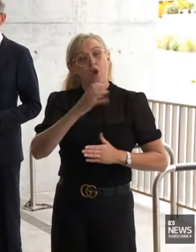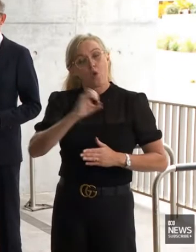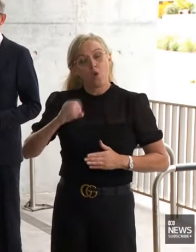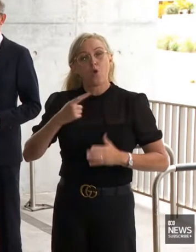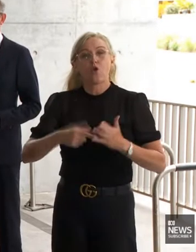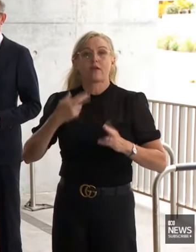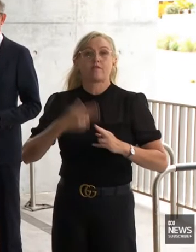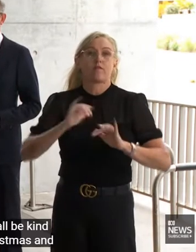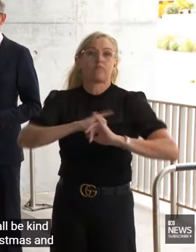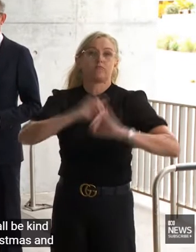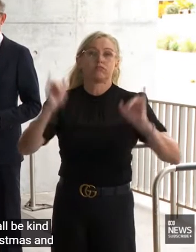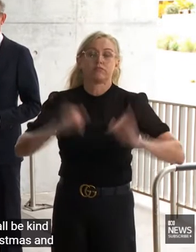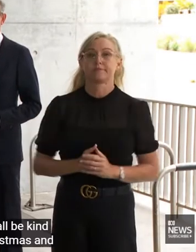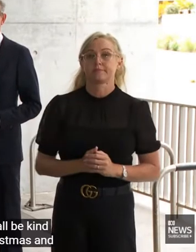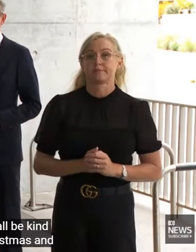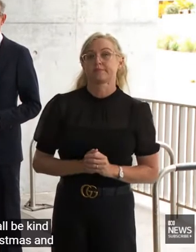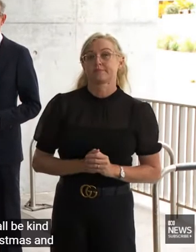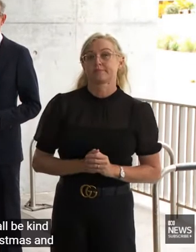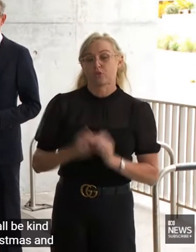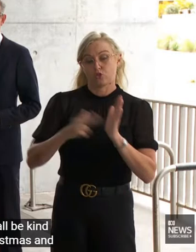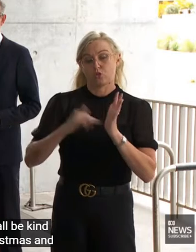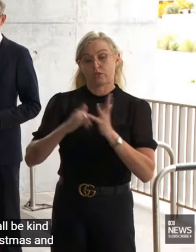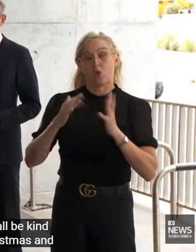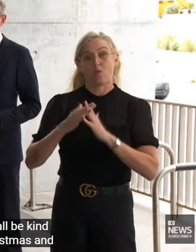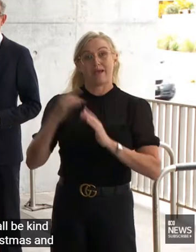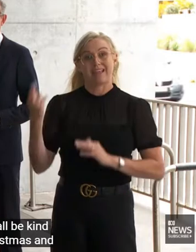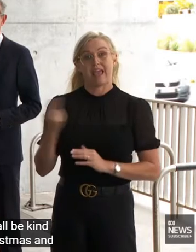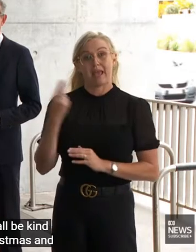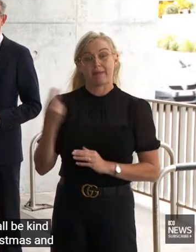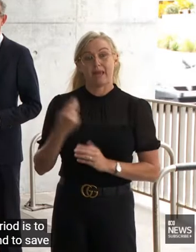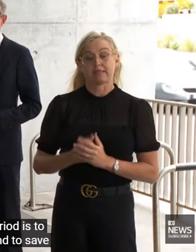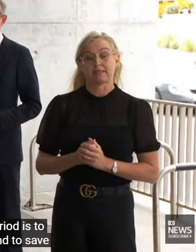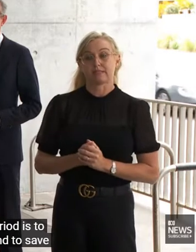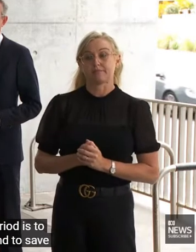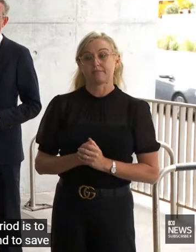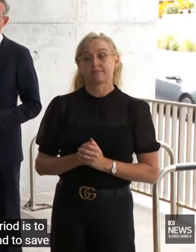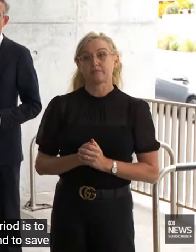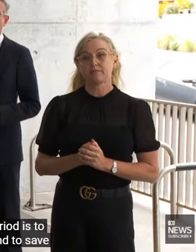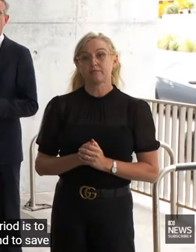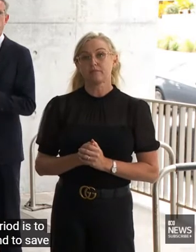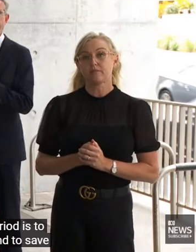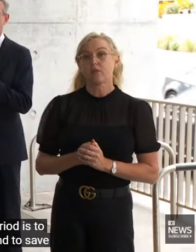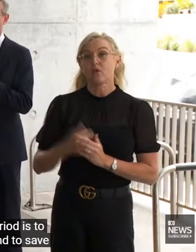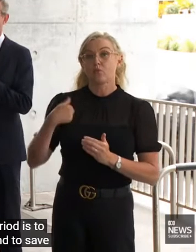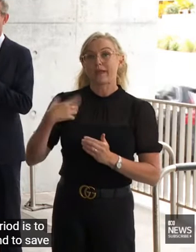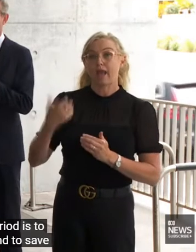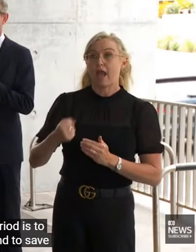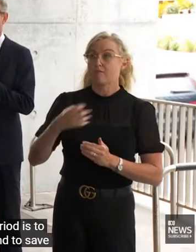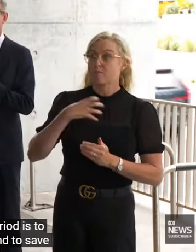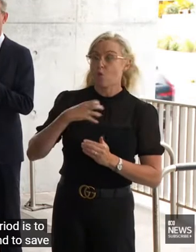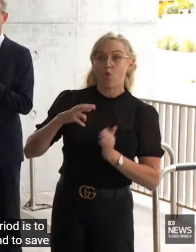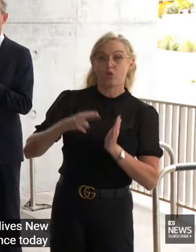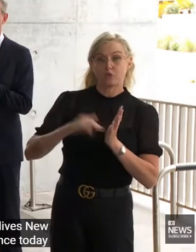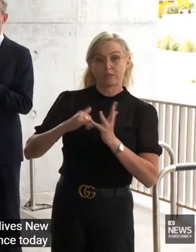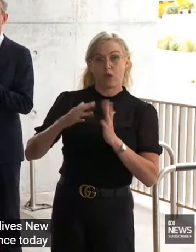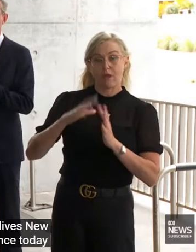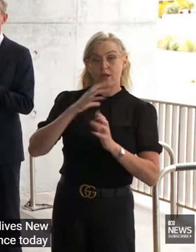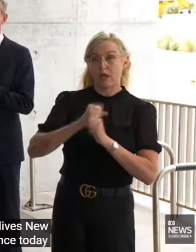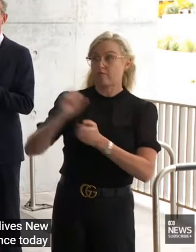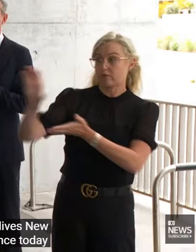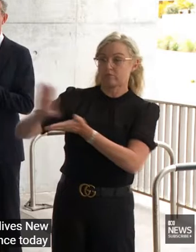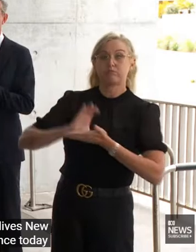lives. New South Wales Ambulance today, following record investment from the New South Wales Government, has